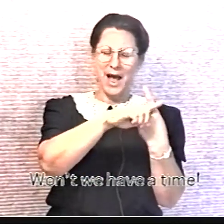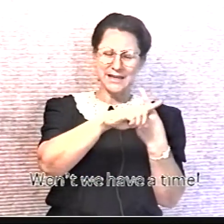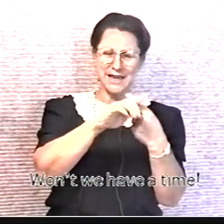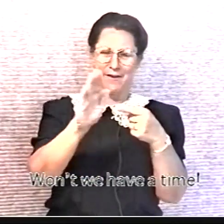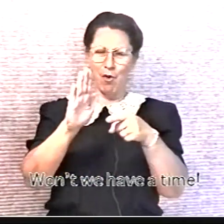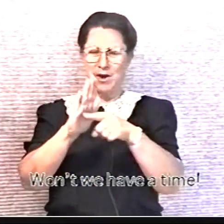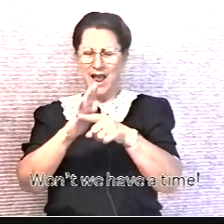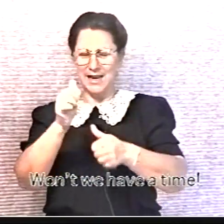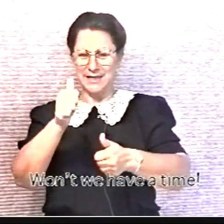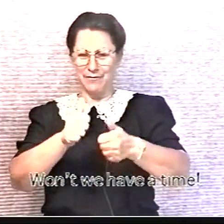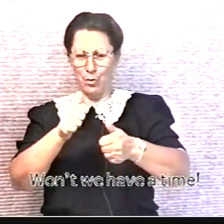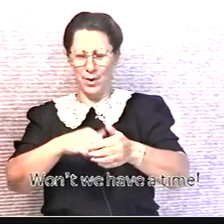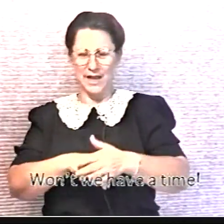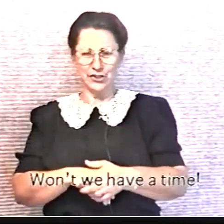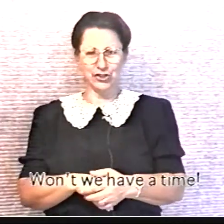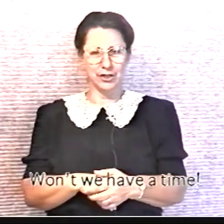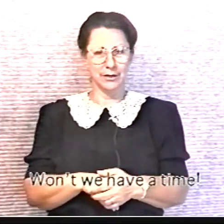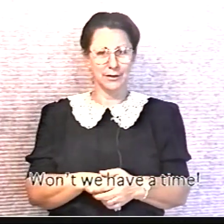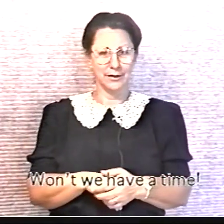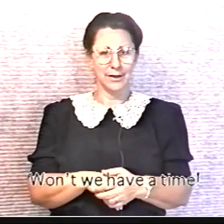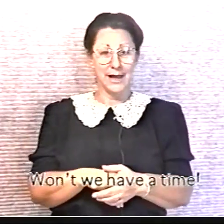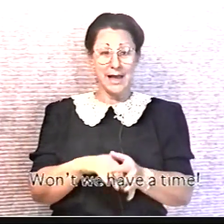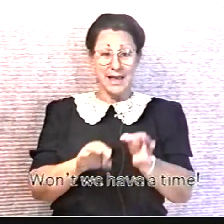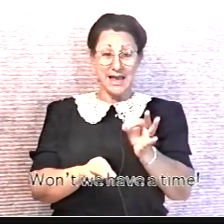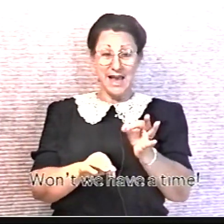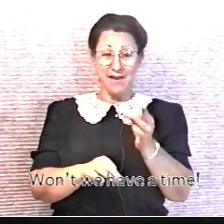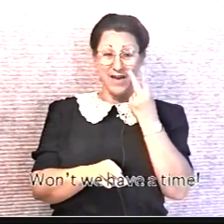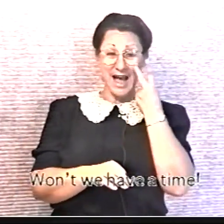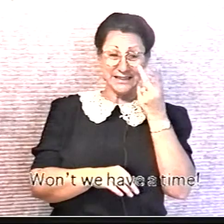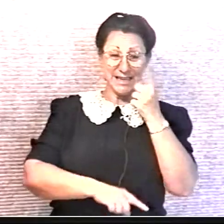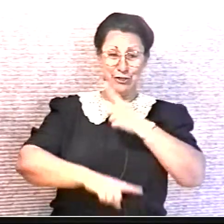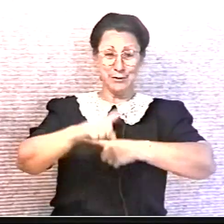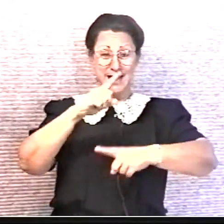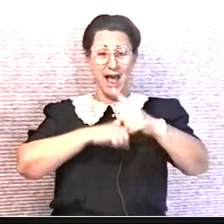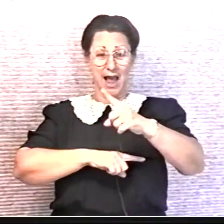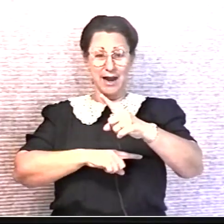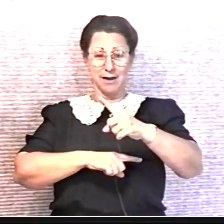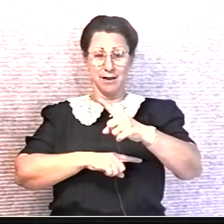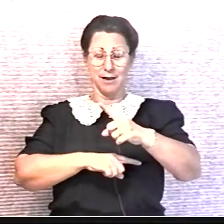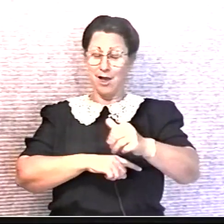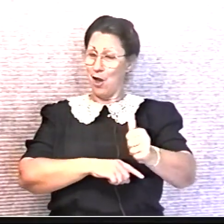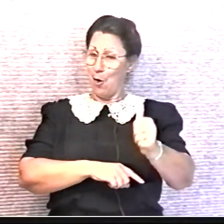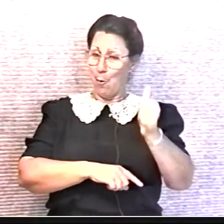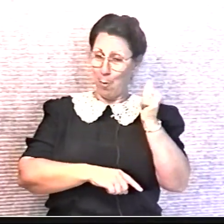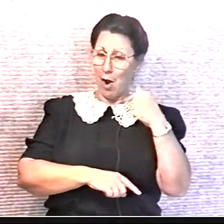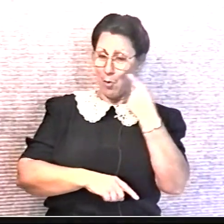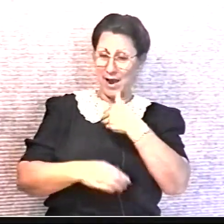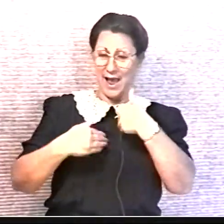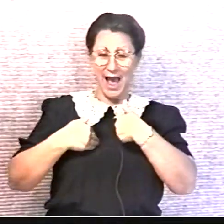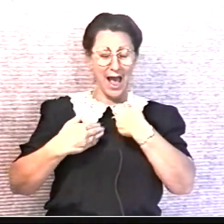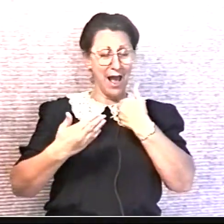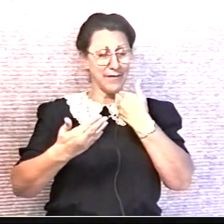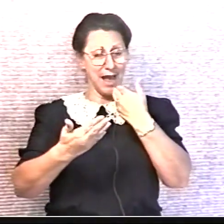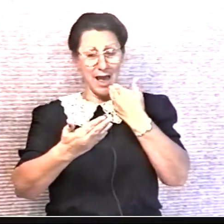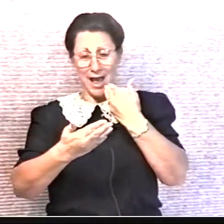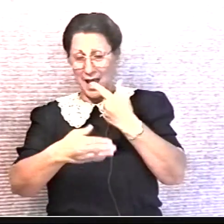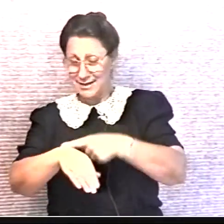Positive or negative? Which? If I see you sign, won't we have a